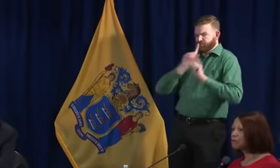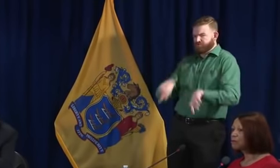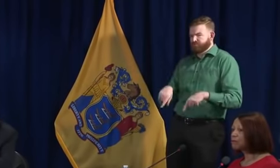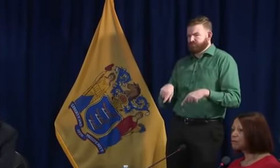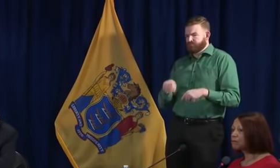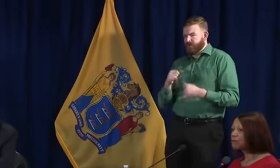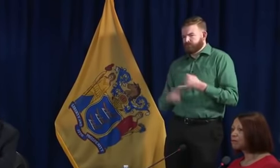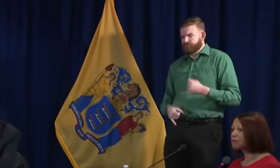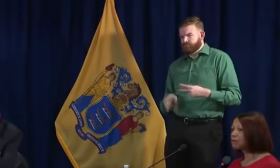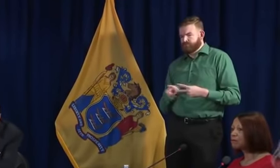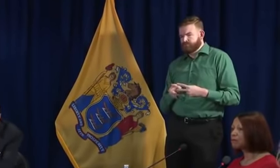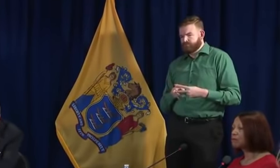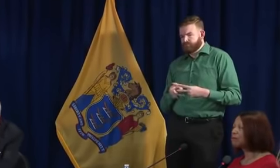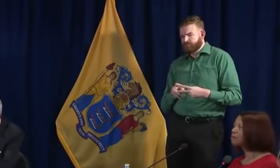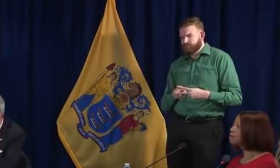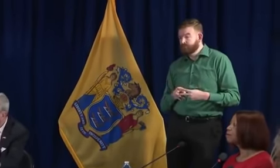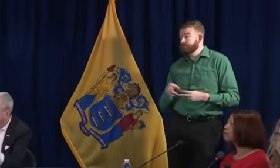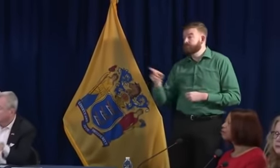Bergen opening on Friday. Judy.